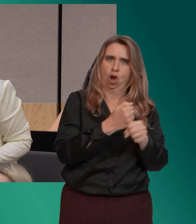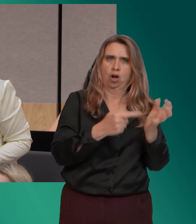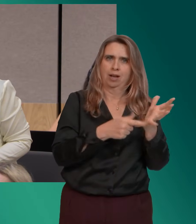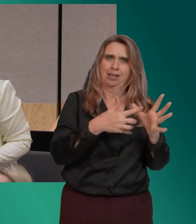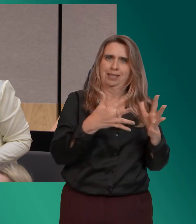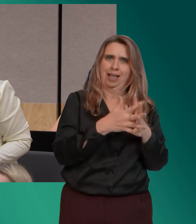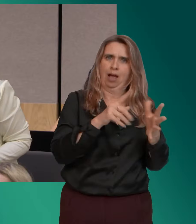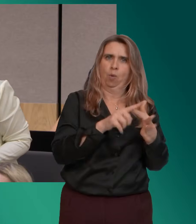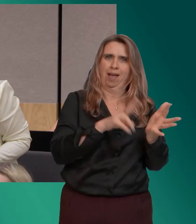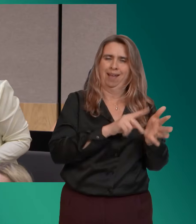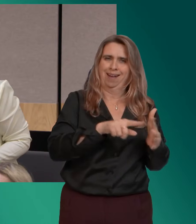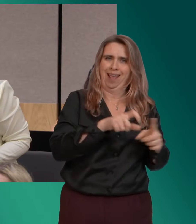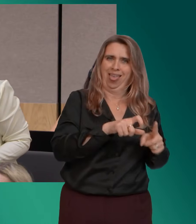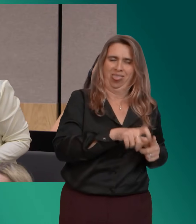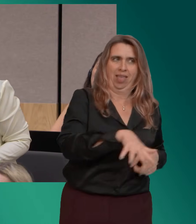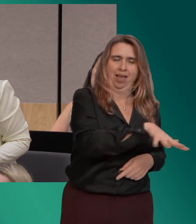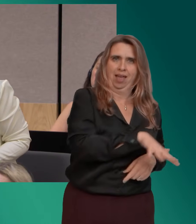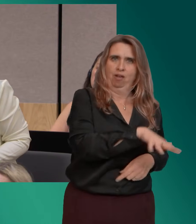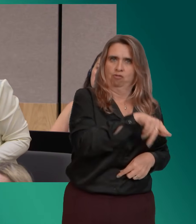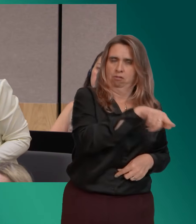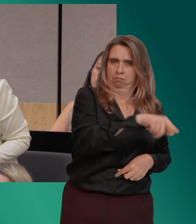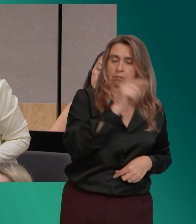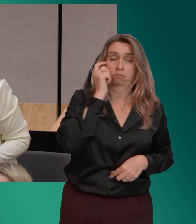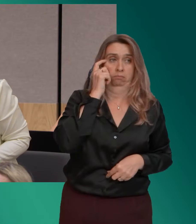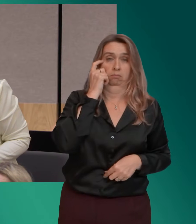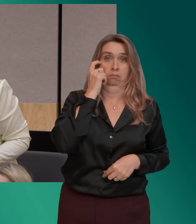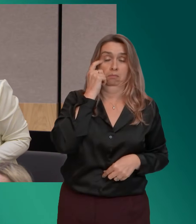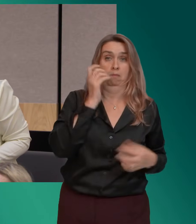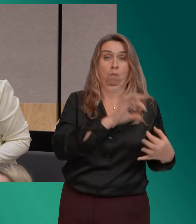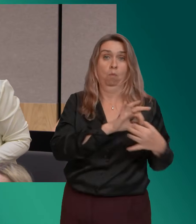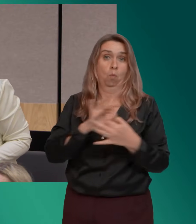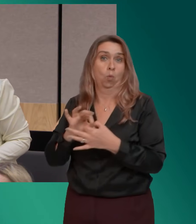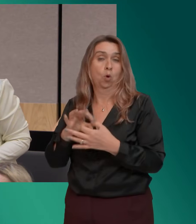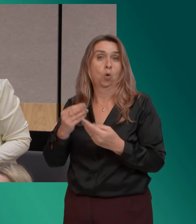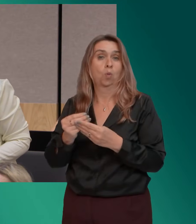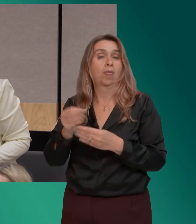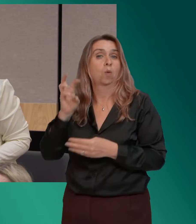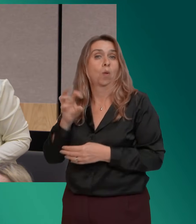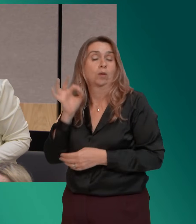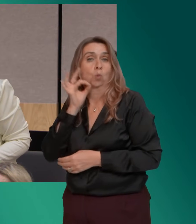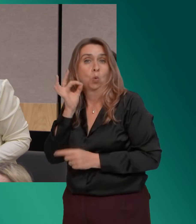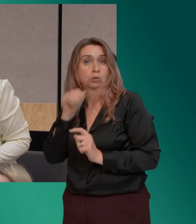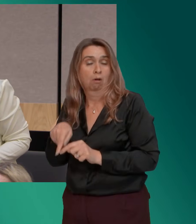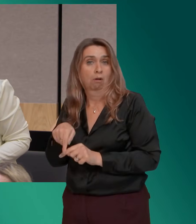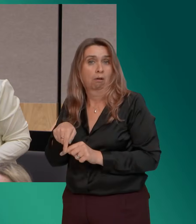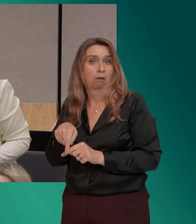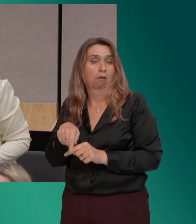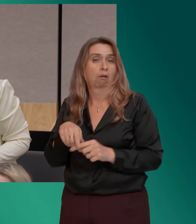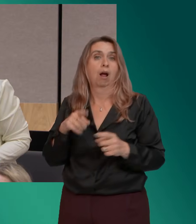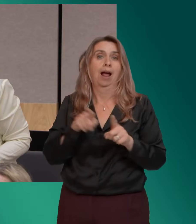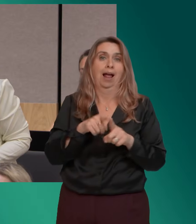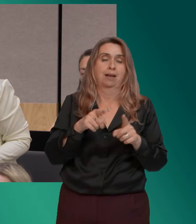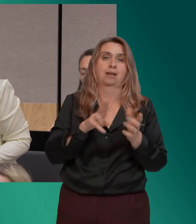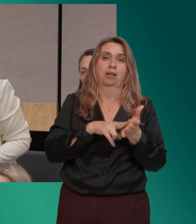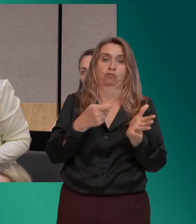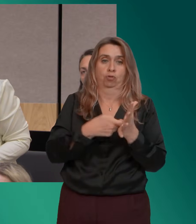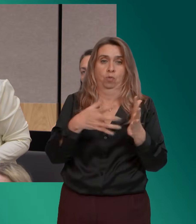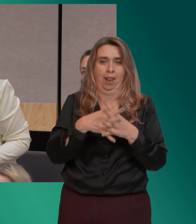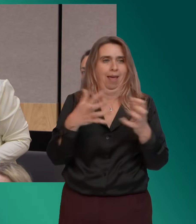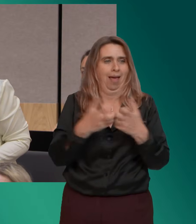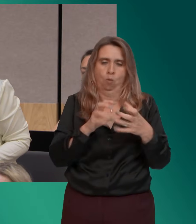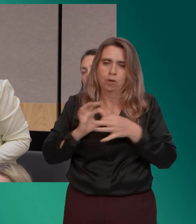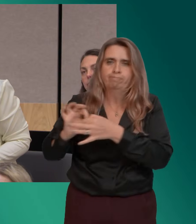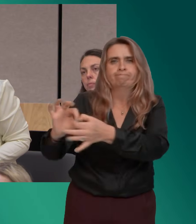work closely with Natural Resources Wales and yw'r Cymru to thoroughly investigate these incidents and